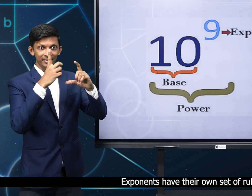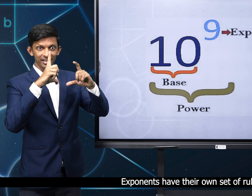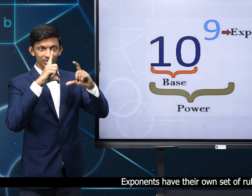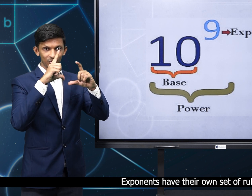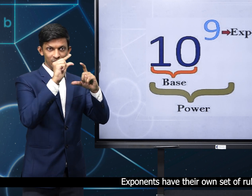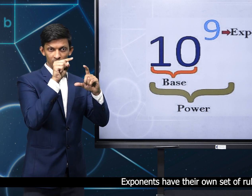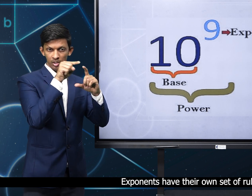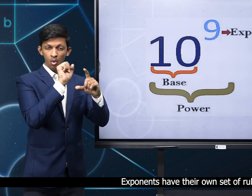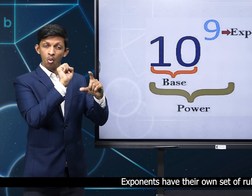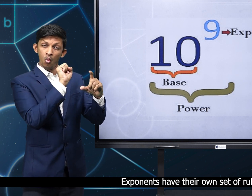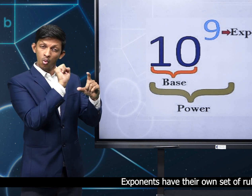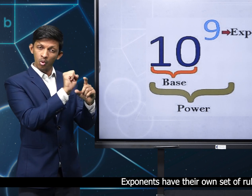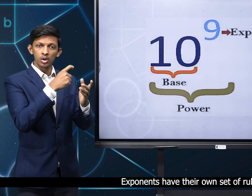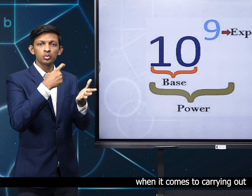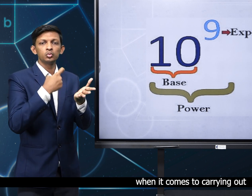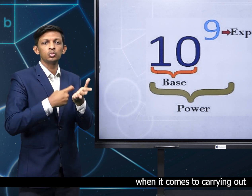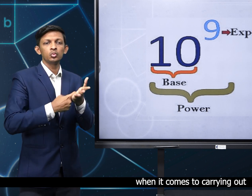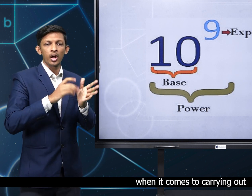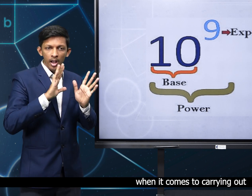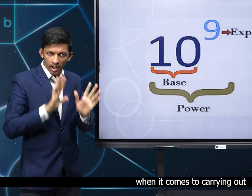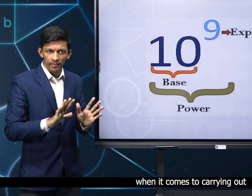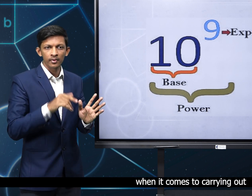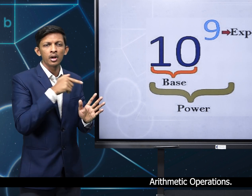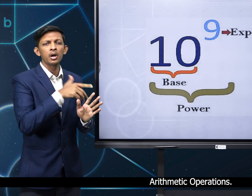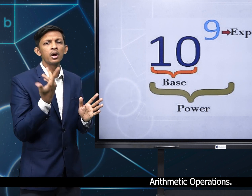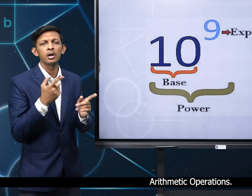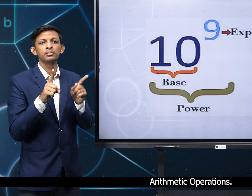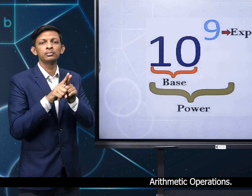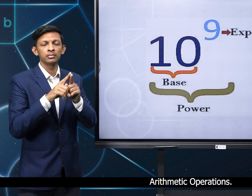Exponents have their own set of rules when it comes to carrying out arithmetic operations.